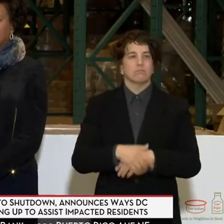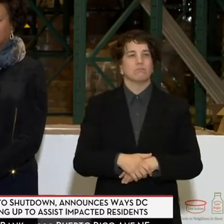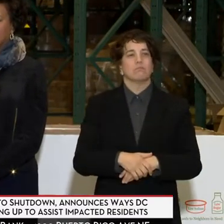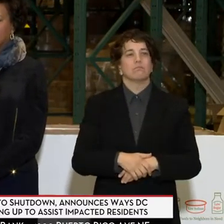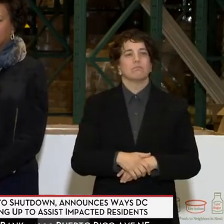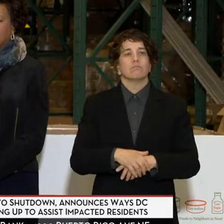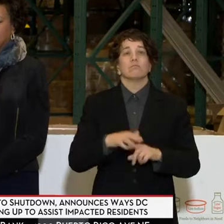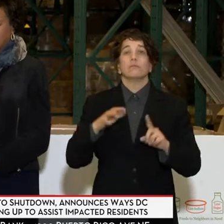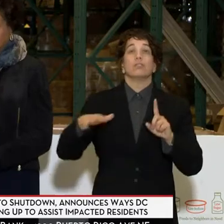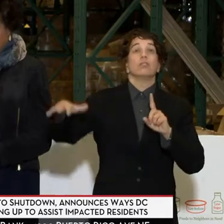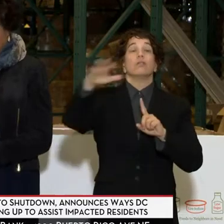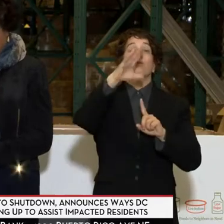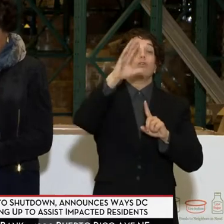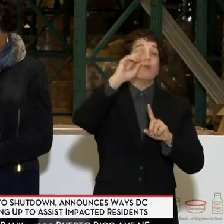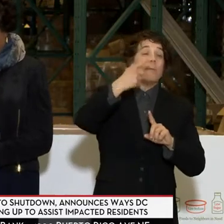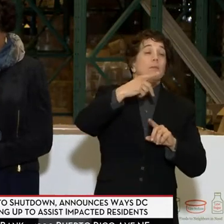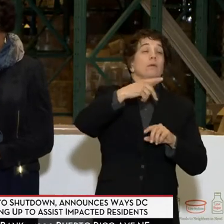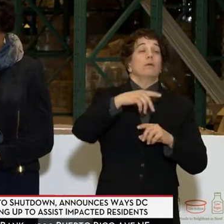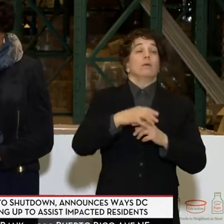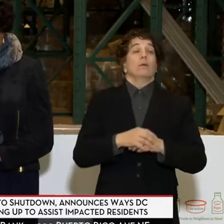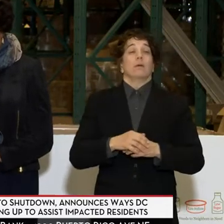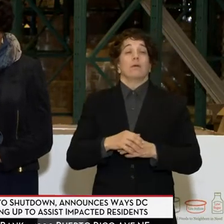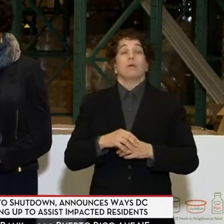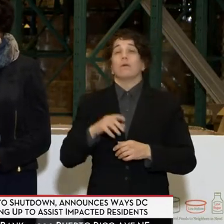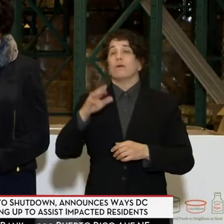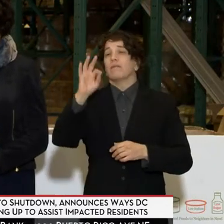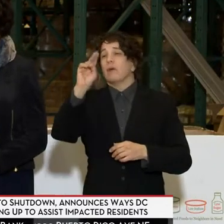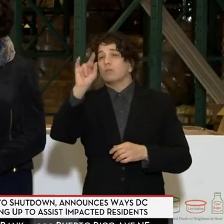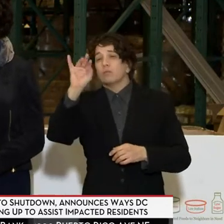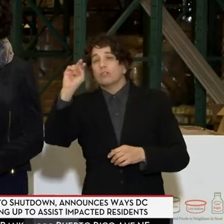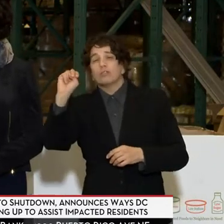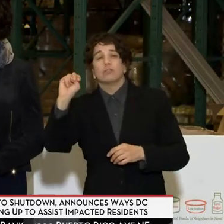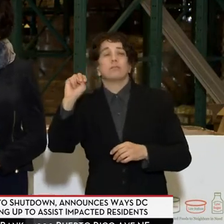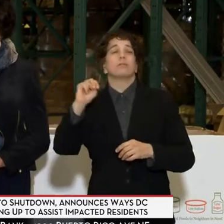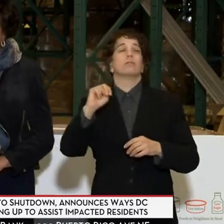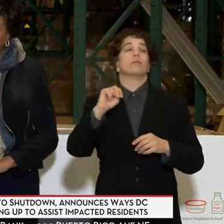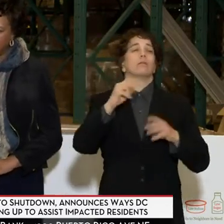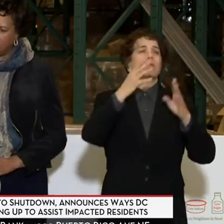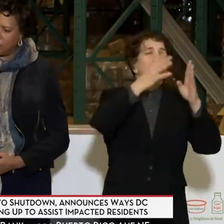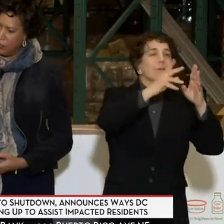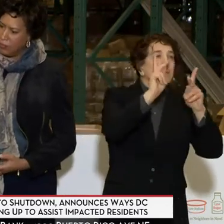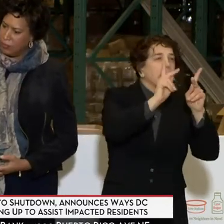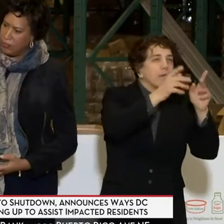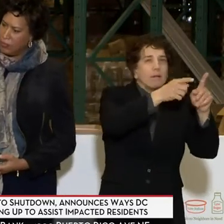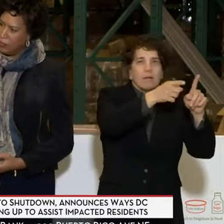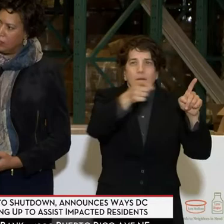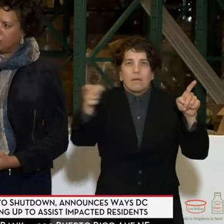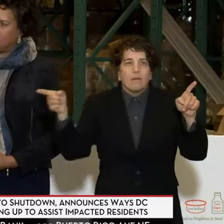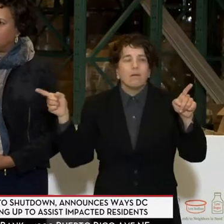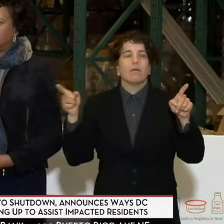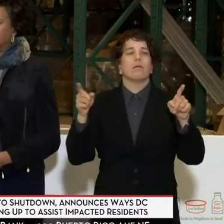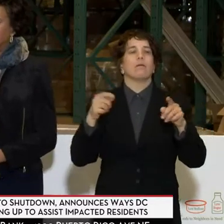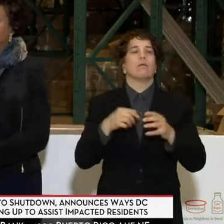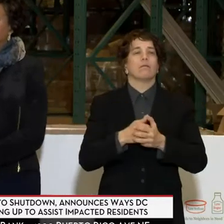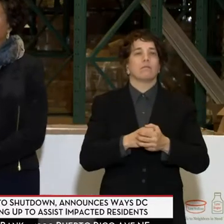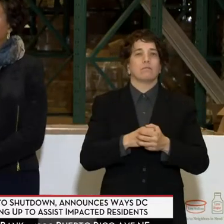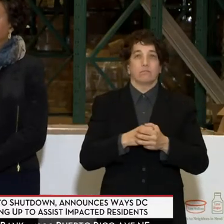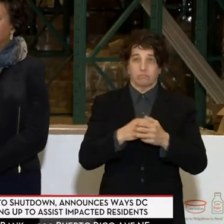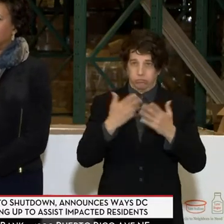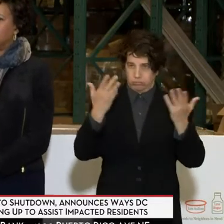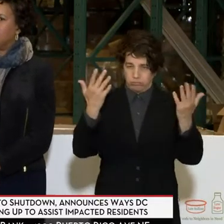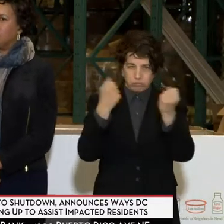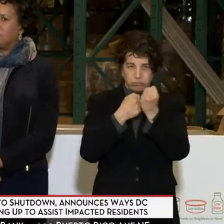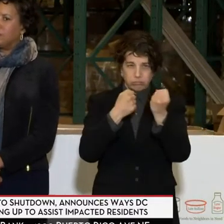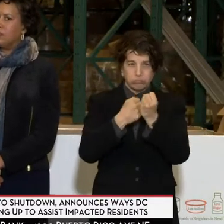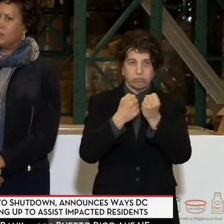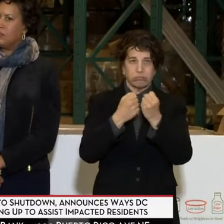or foundations, really does make a difference, and we're thankful that we live in a community that believes in giving to one another. It's especially necessary